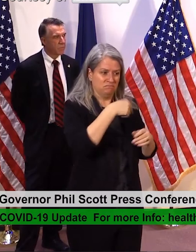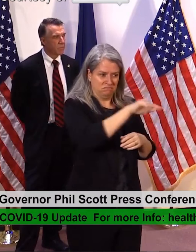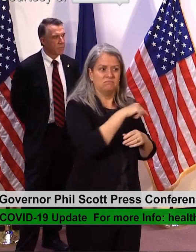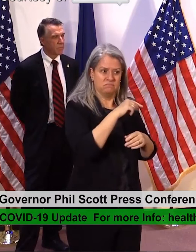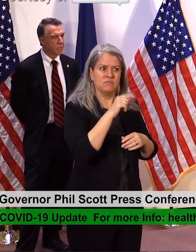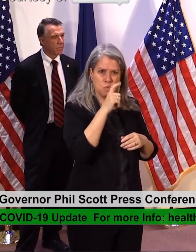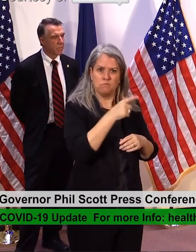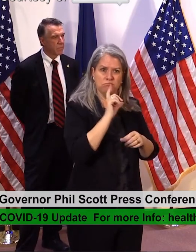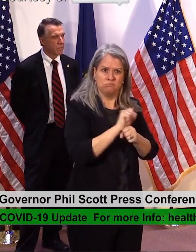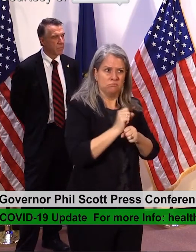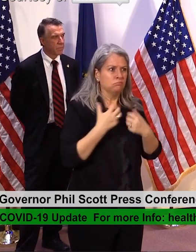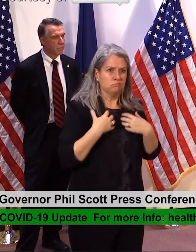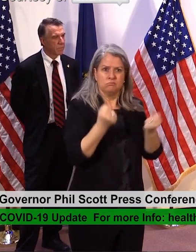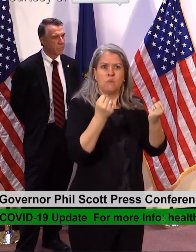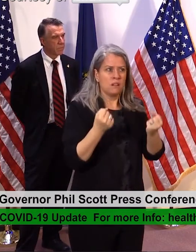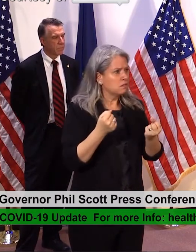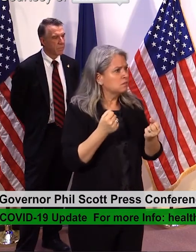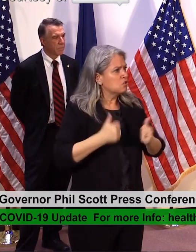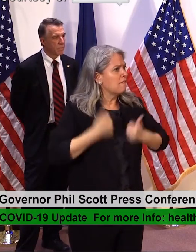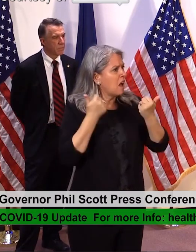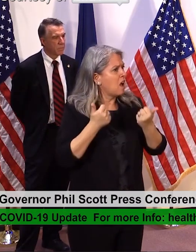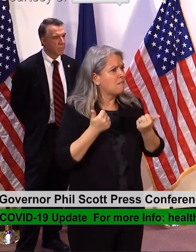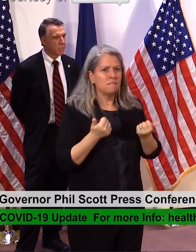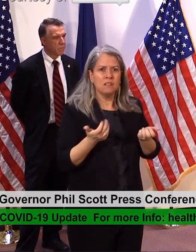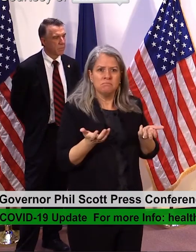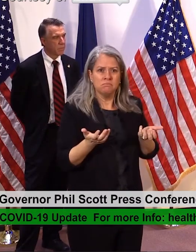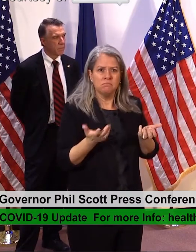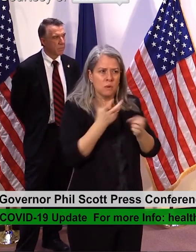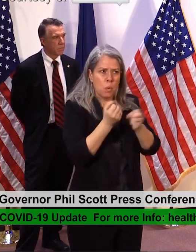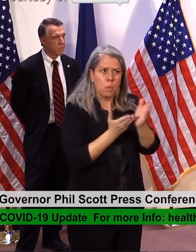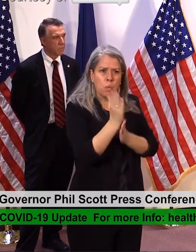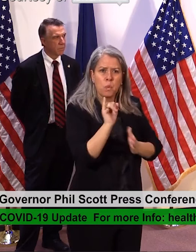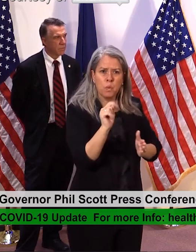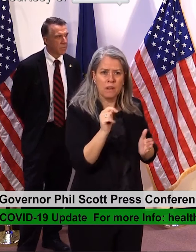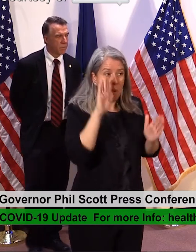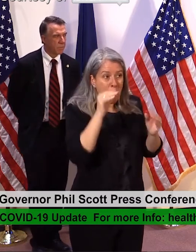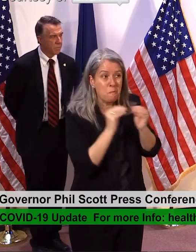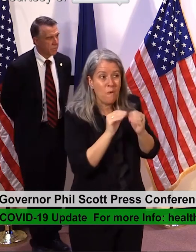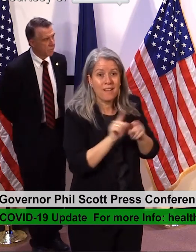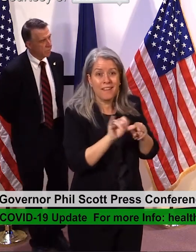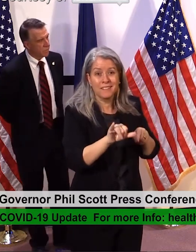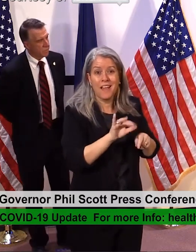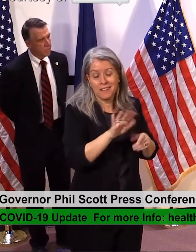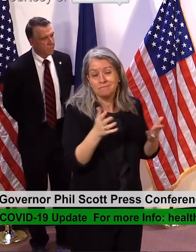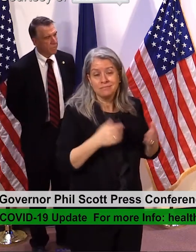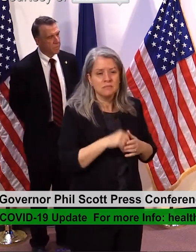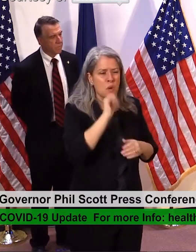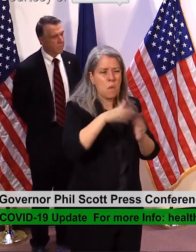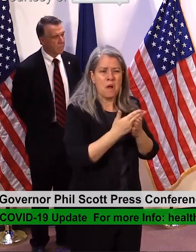patients who have actually survived the illness, and I hope to hear more stories like that, to be